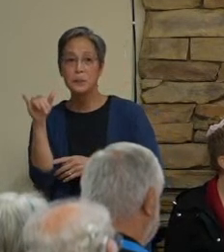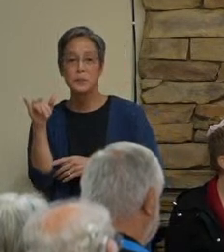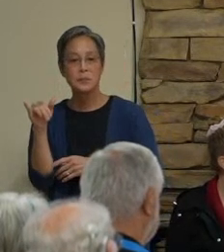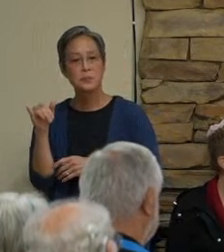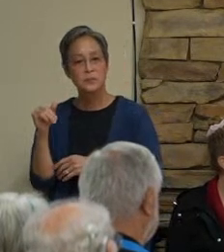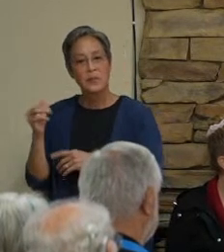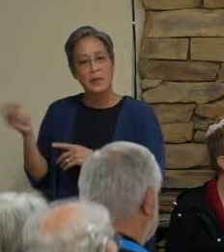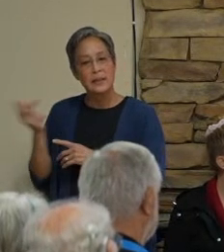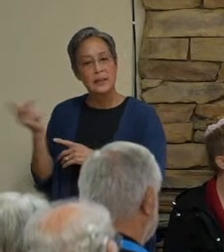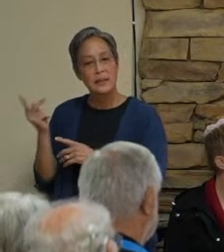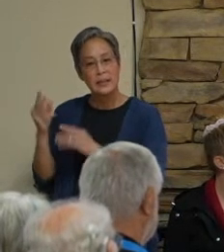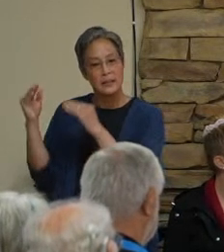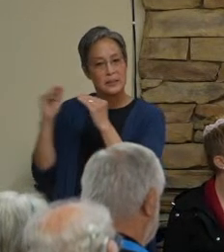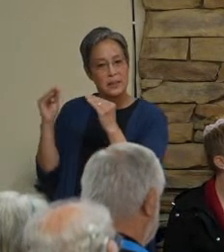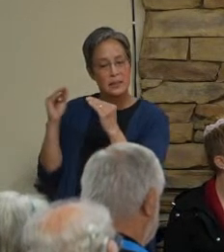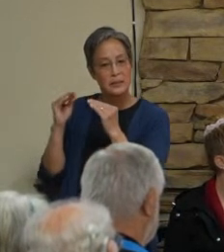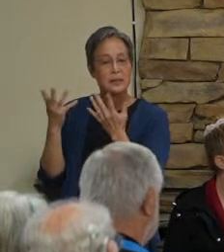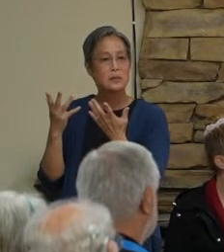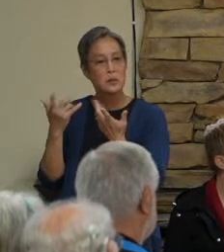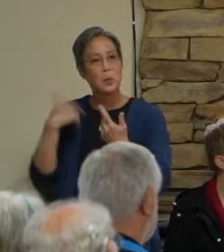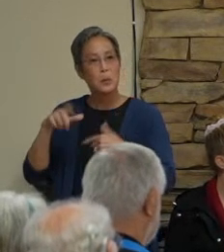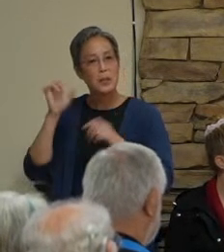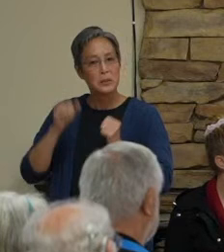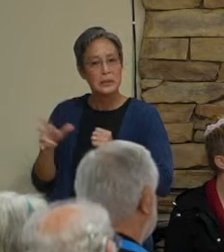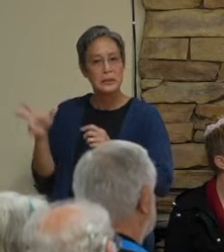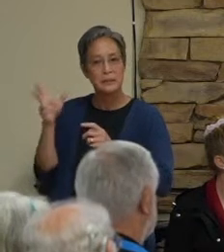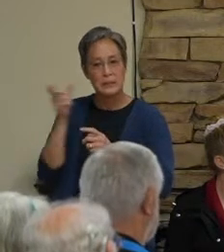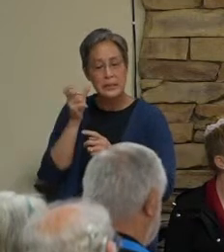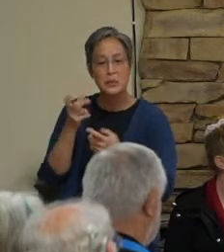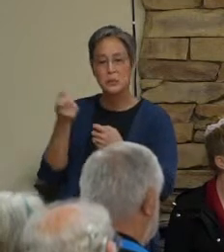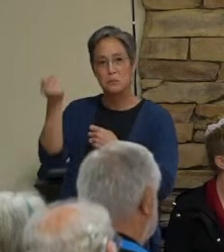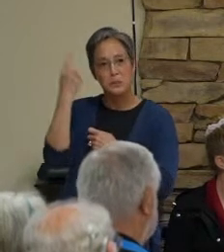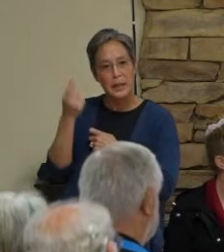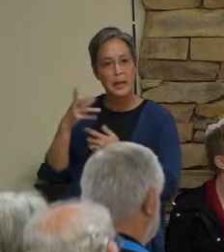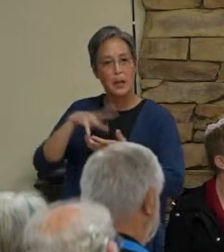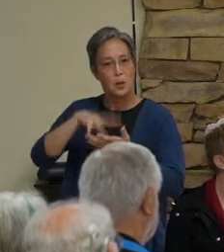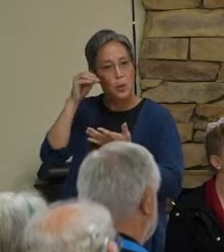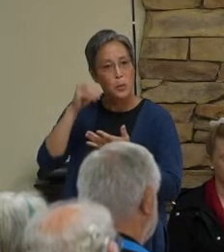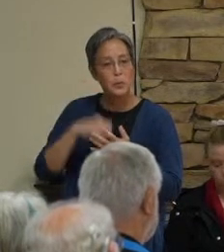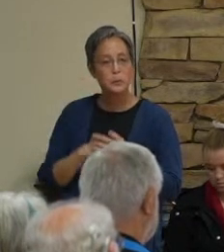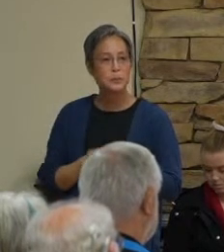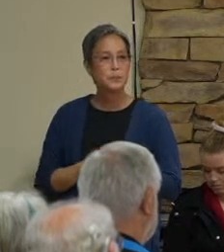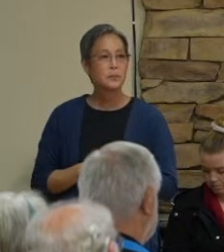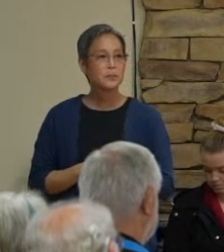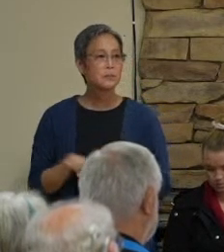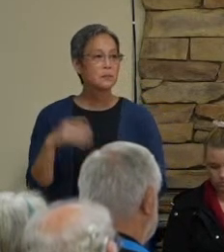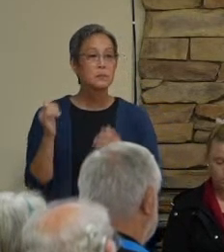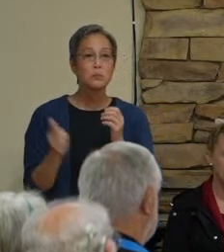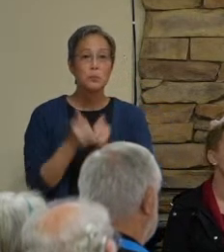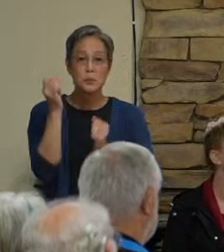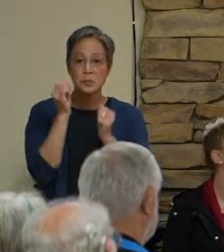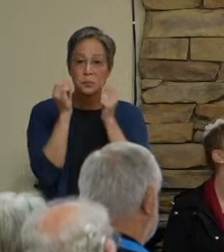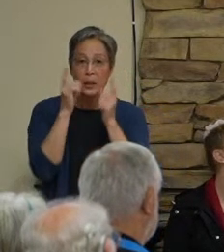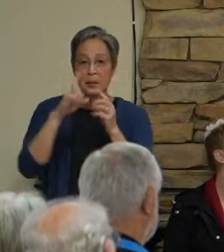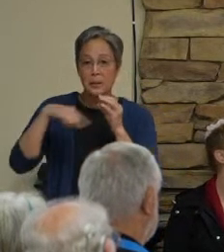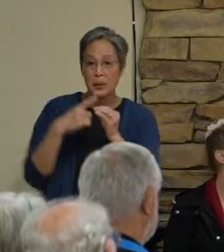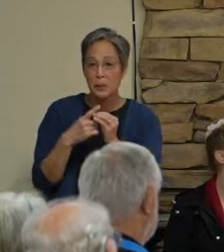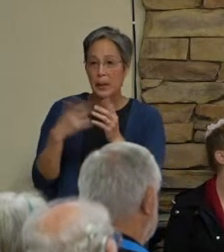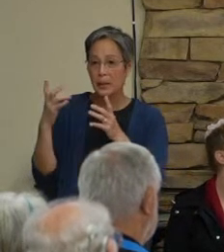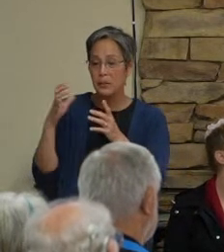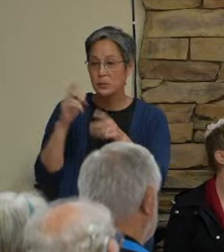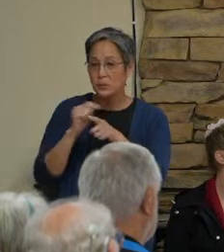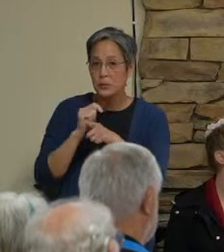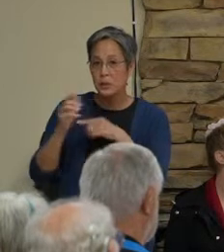we could all hear and understand and learn. The most surprising part of the Canine Companions